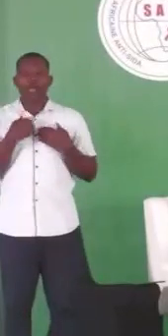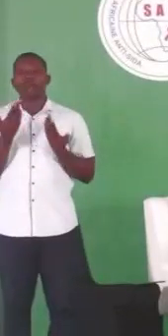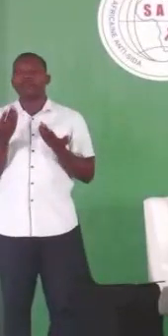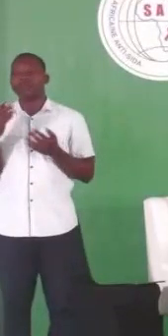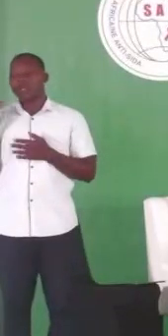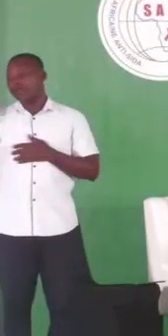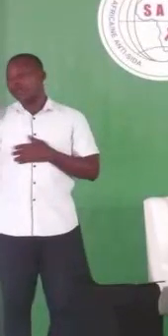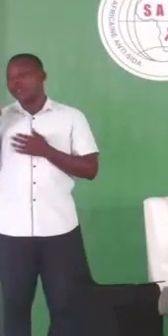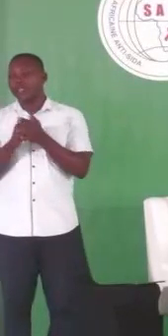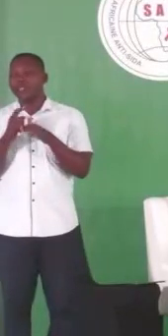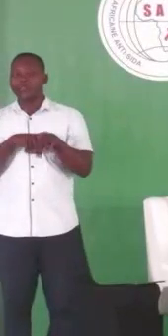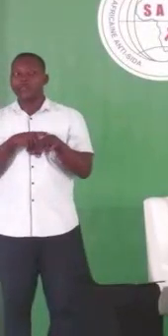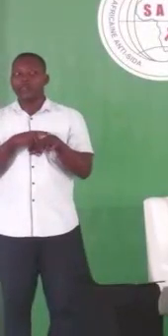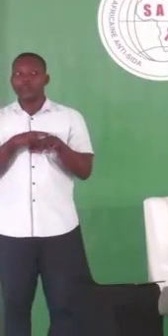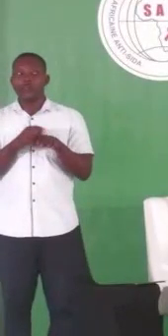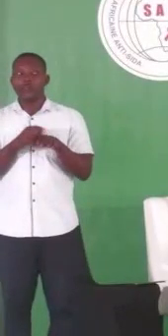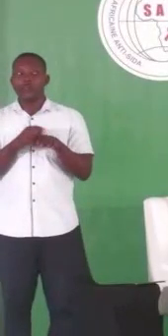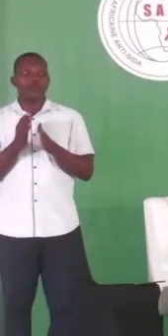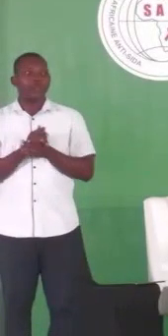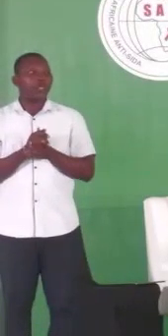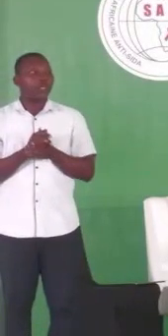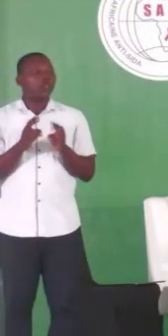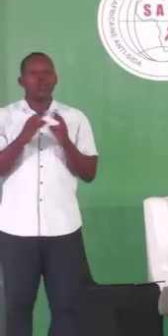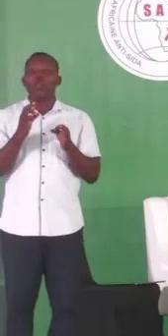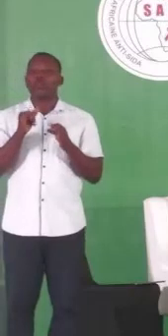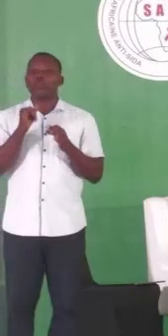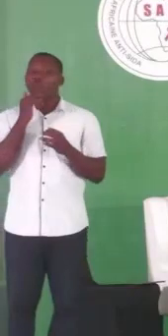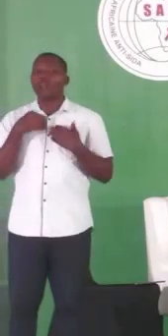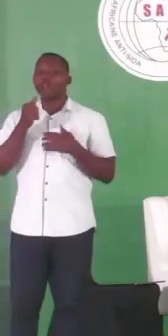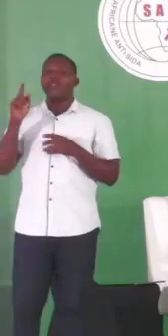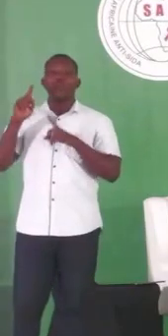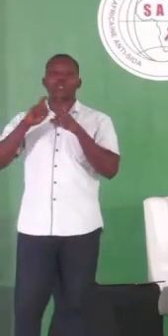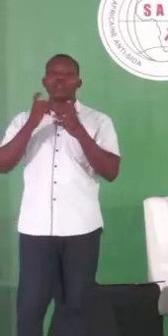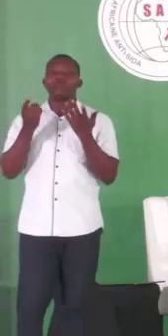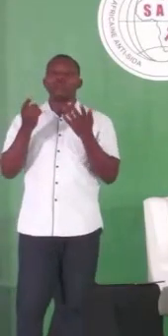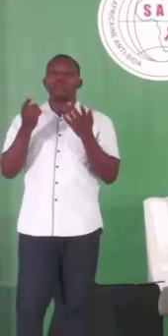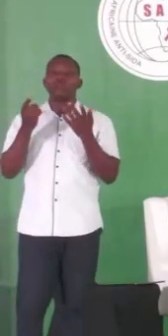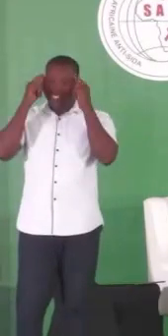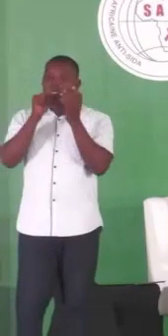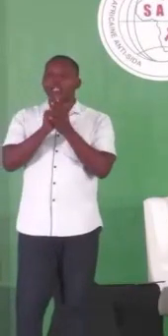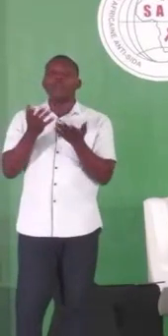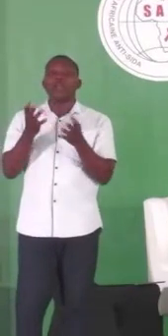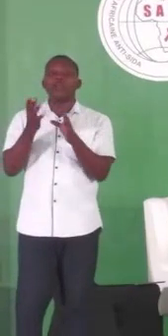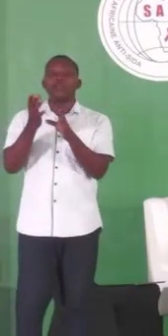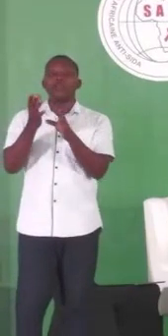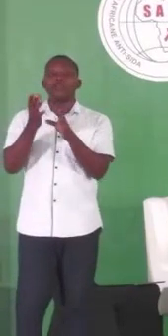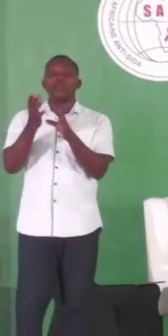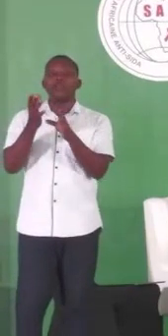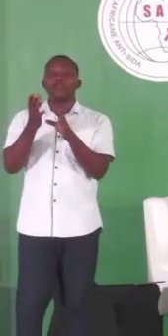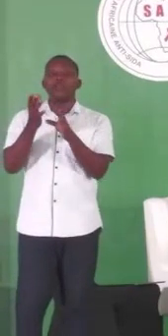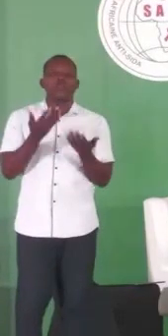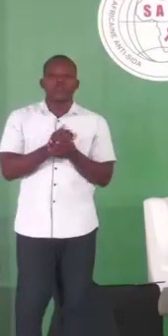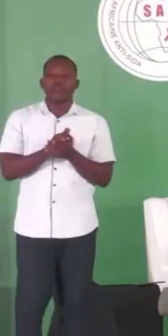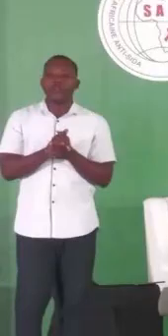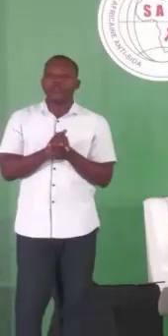time. So if there's no burning question, I think we can round off this session. A burning